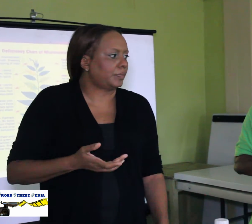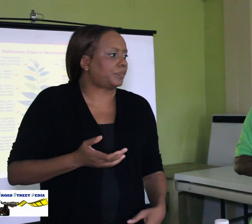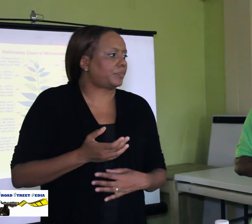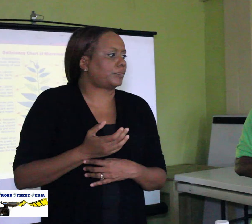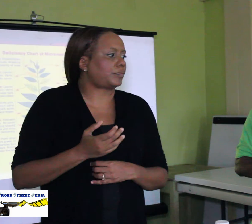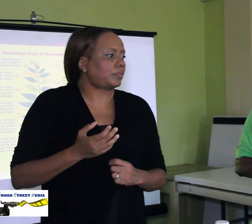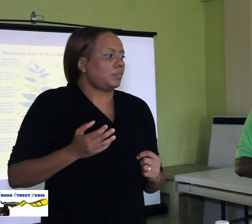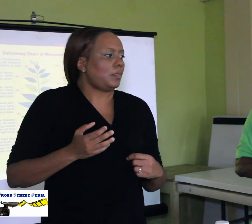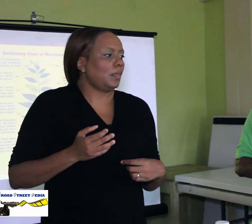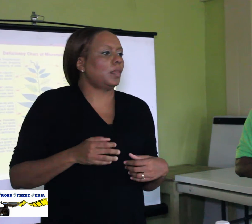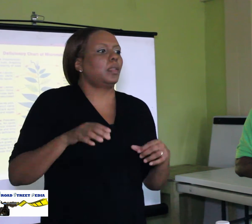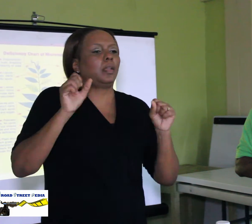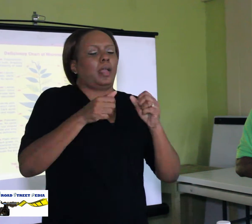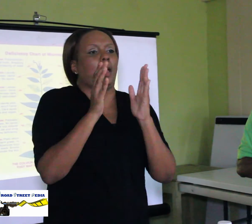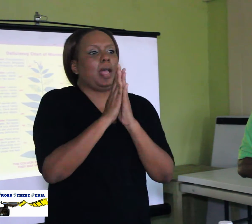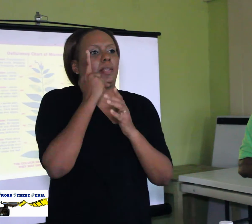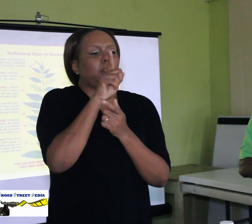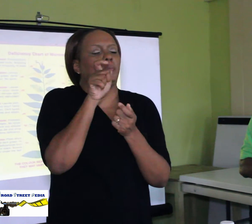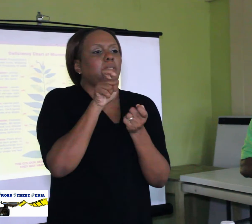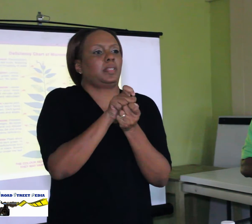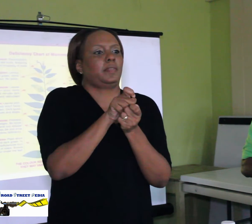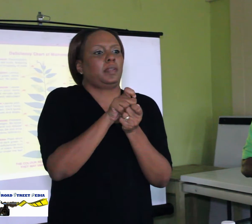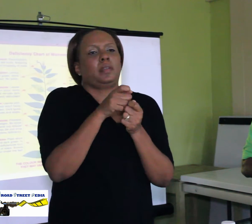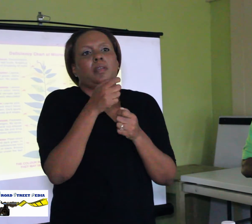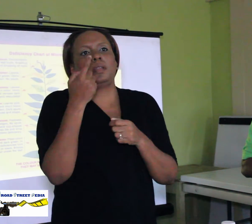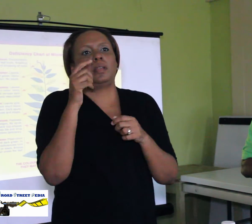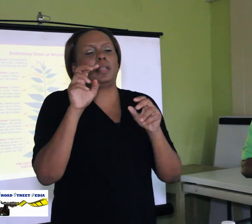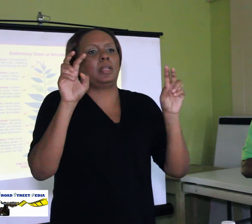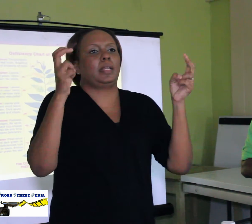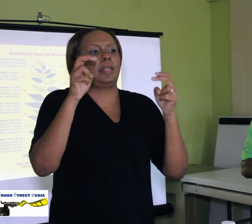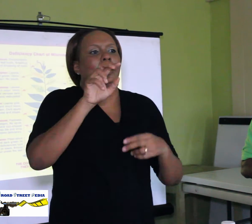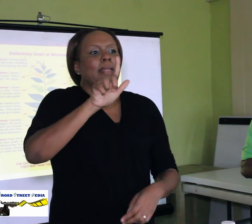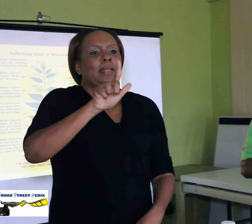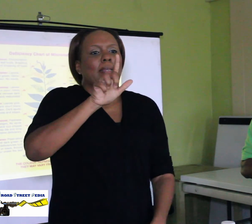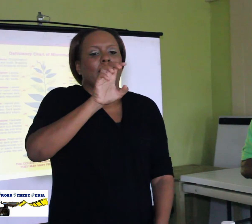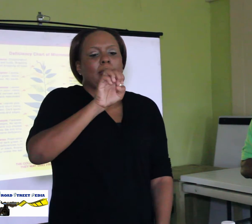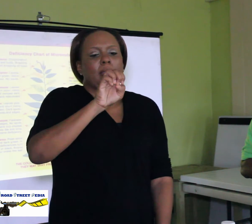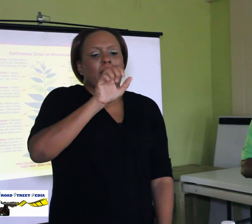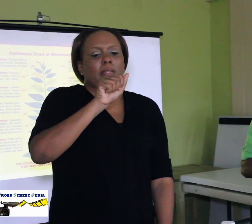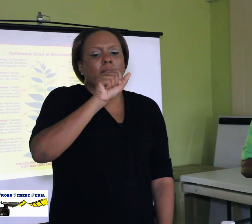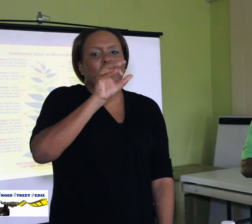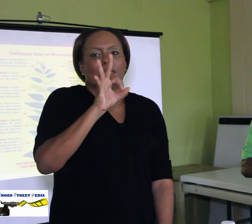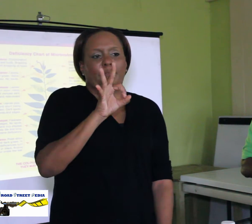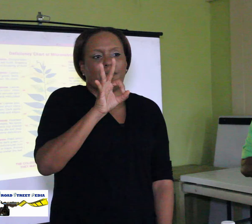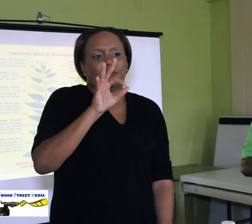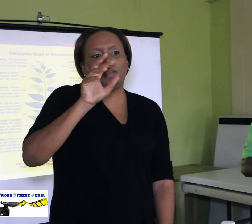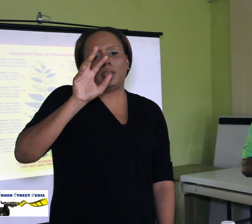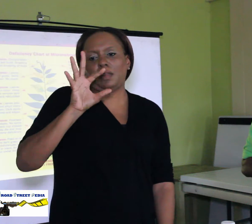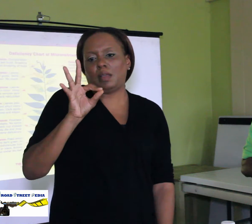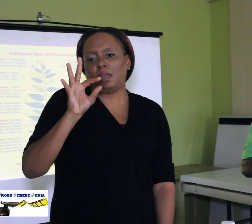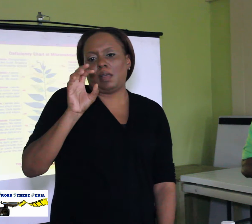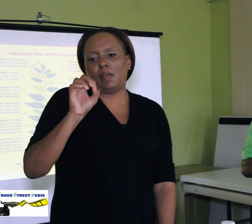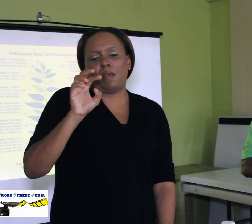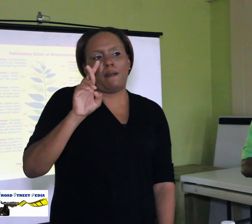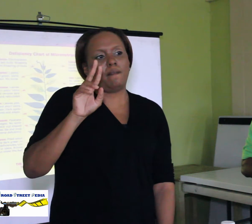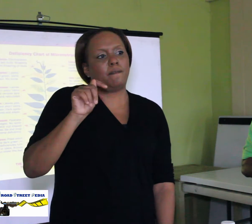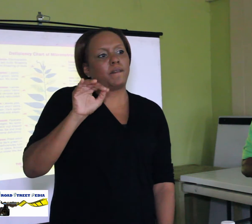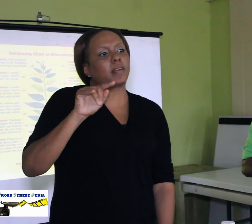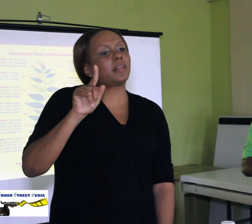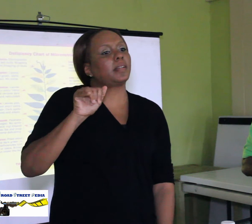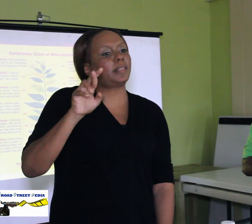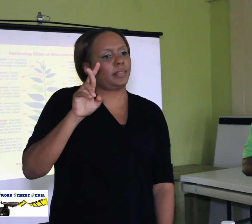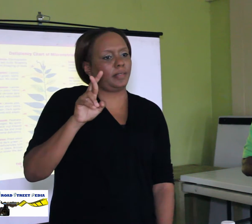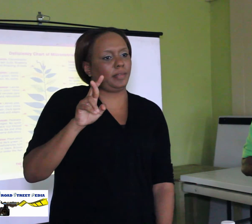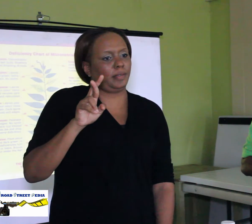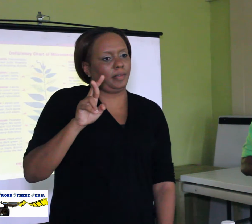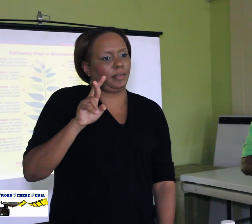a foliar feed or a leaf fertilizer because they are different brands. And like I said, your main thing